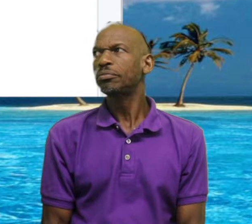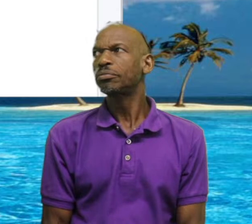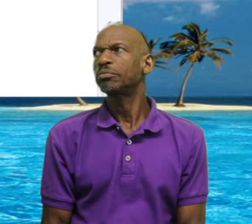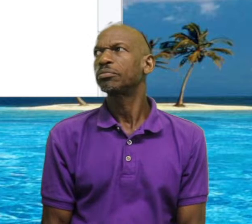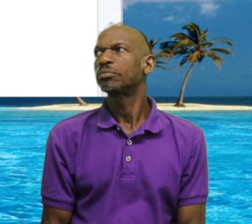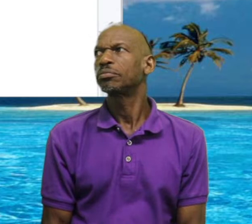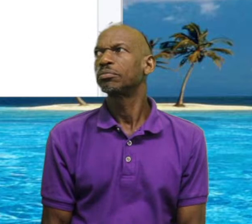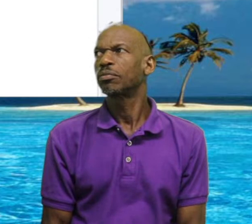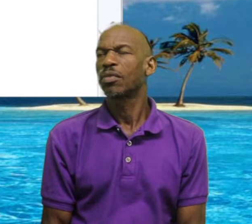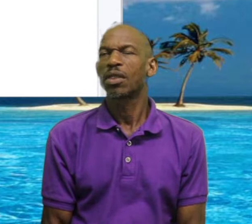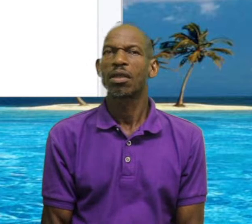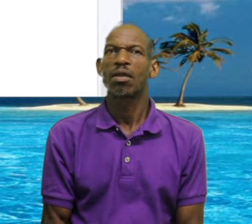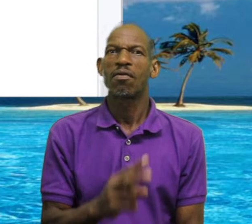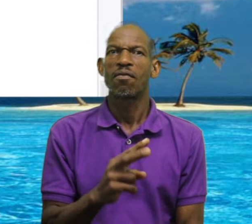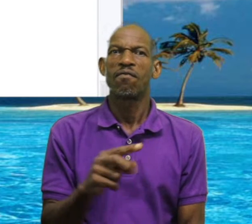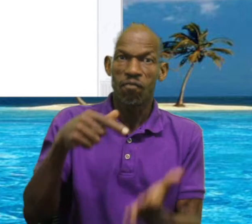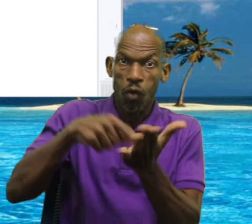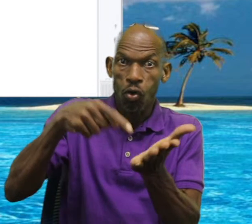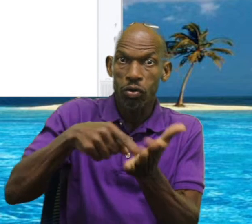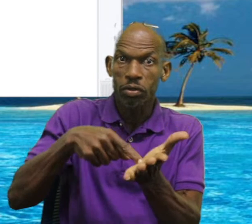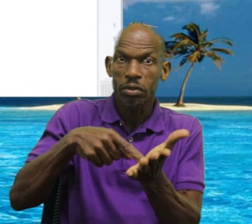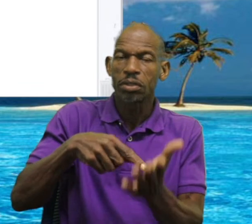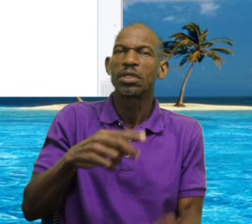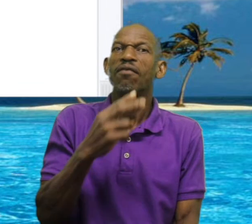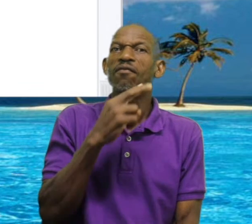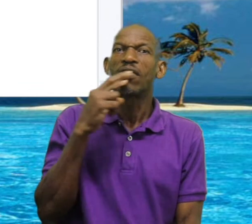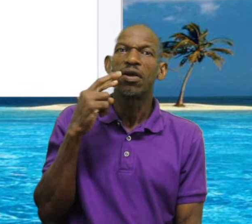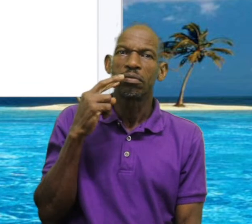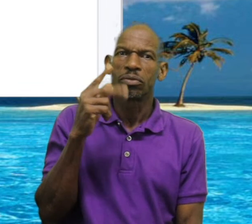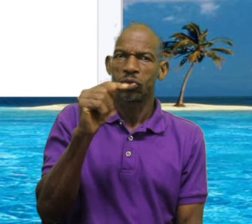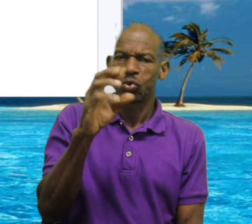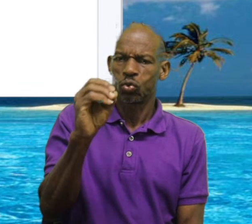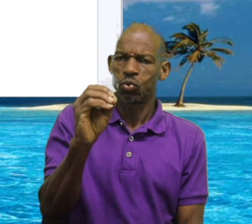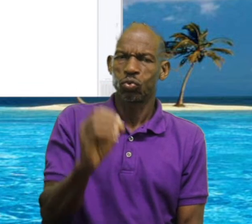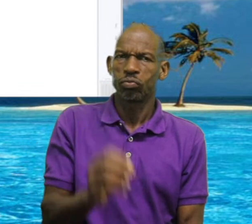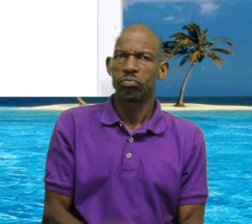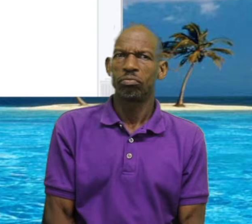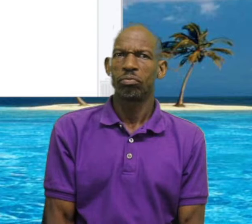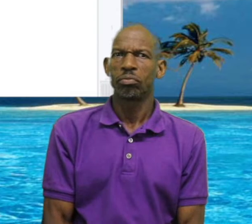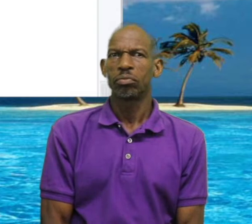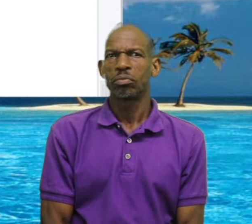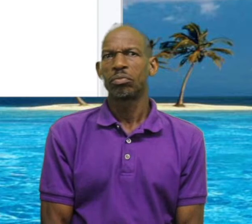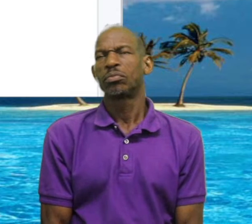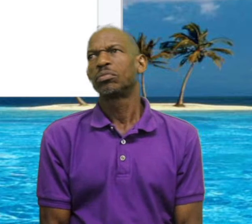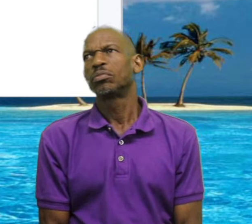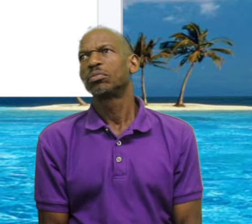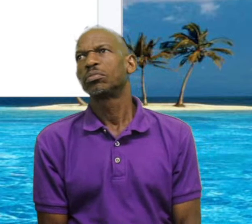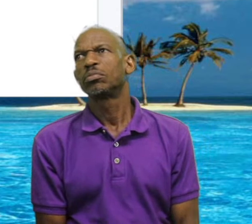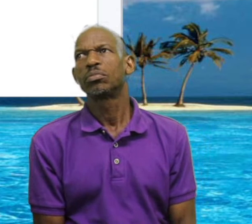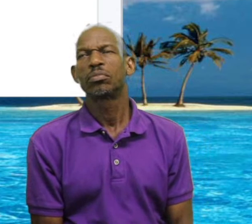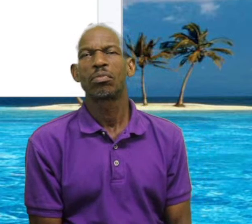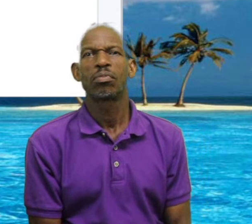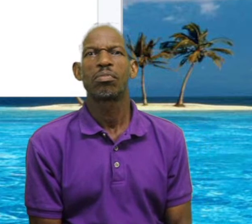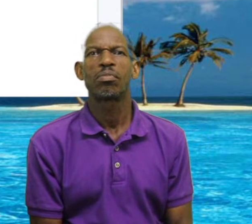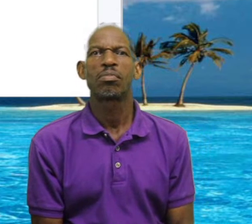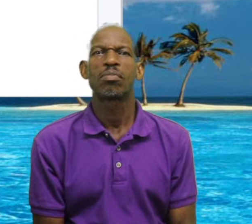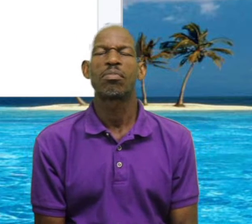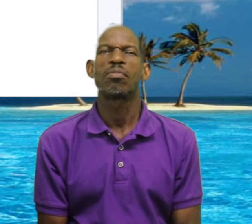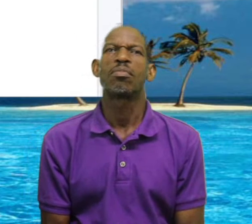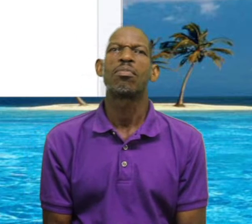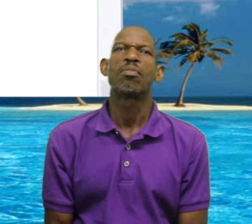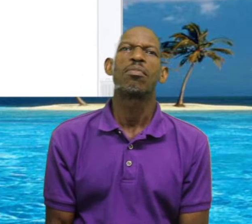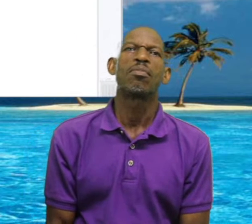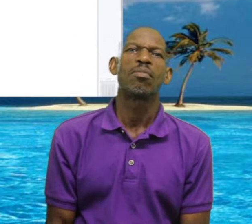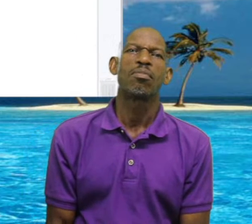vote is a verb also. And to is this is when we will look at this in terms